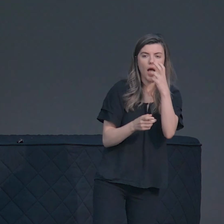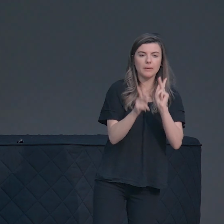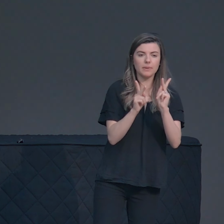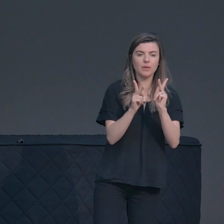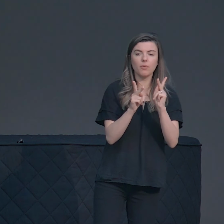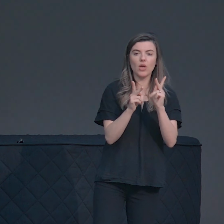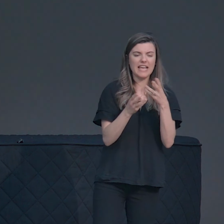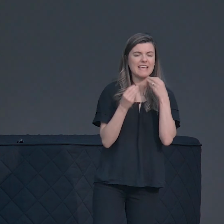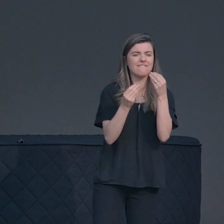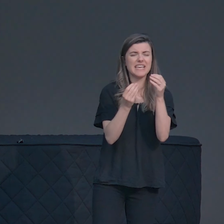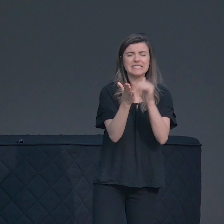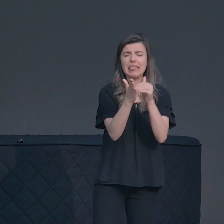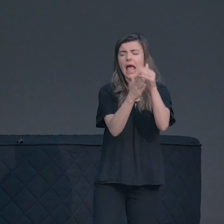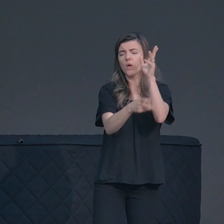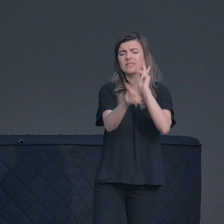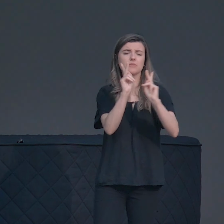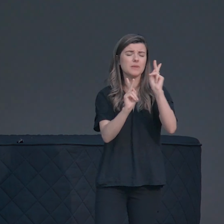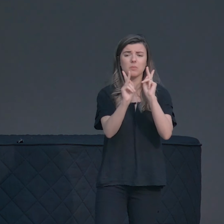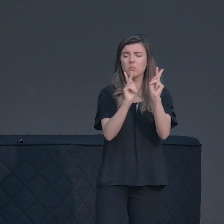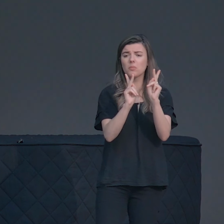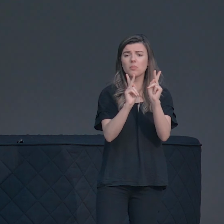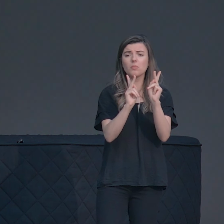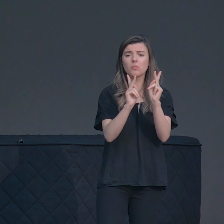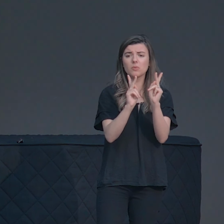feeds thousands of people.